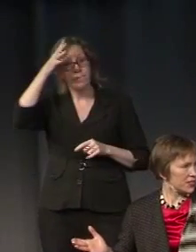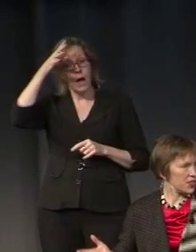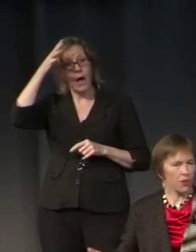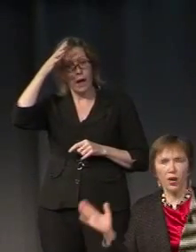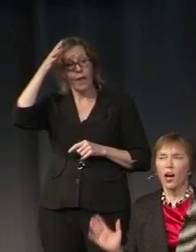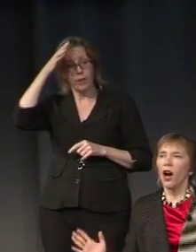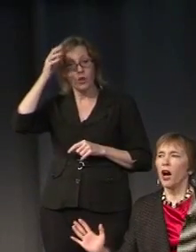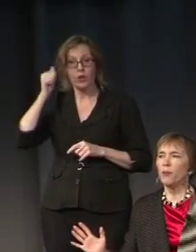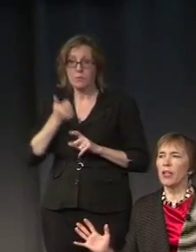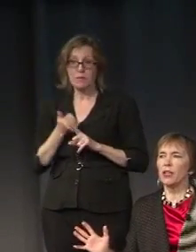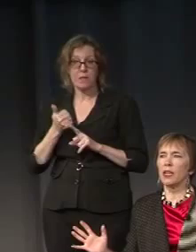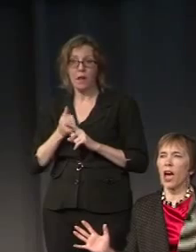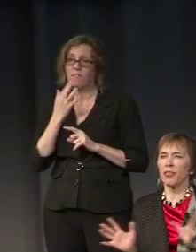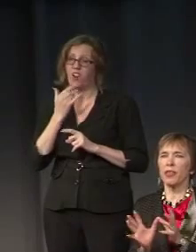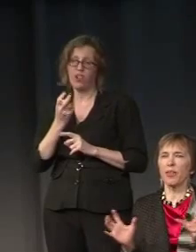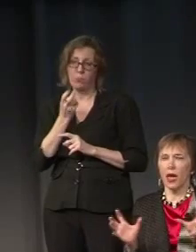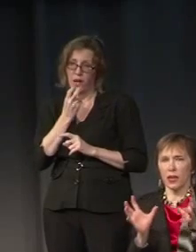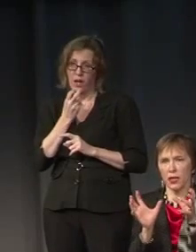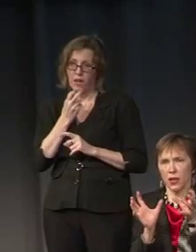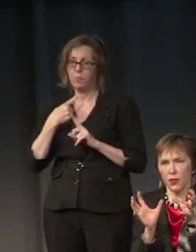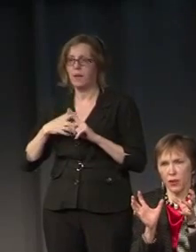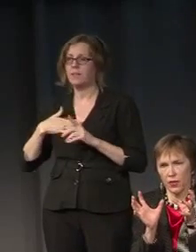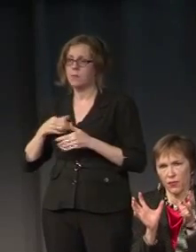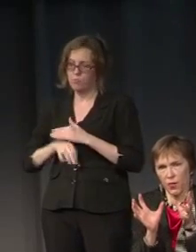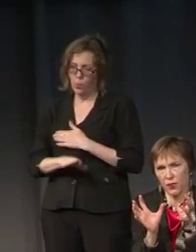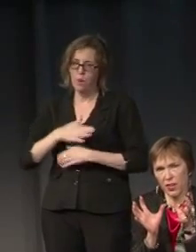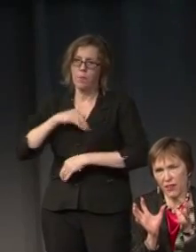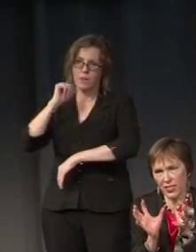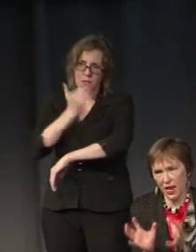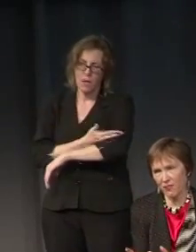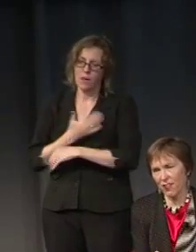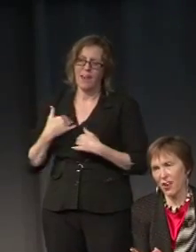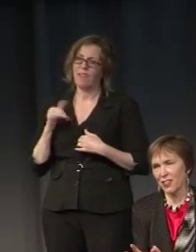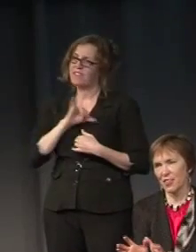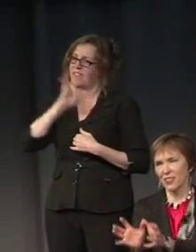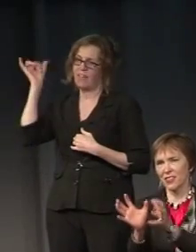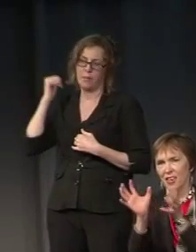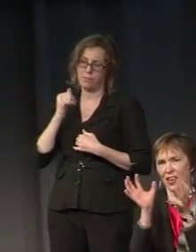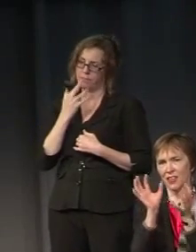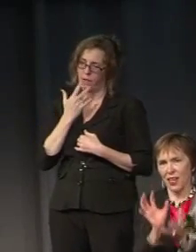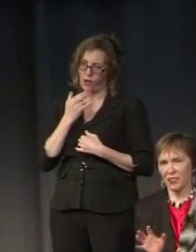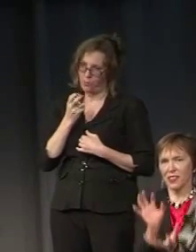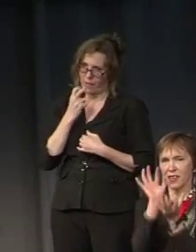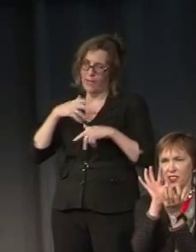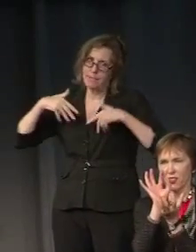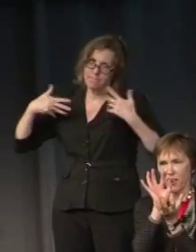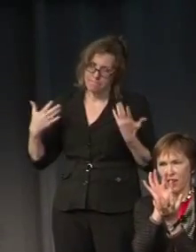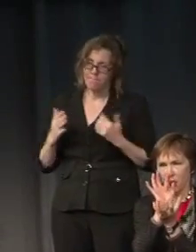colors, right? So I think that what we have identified is